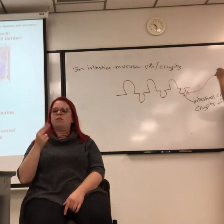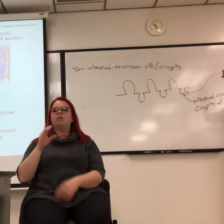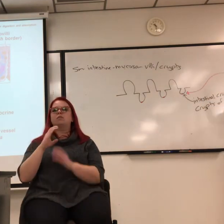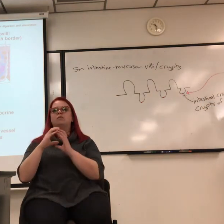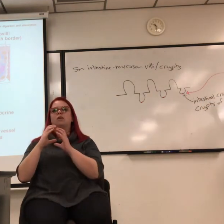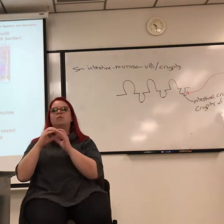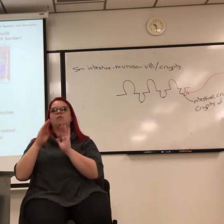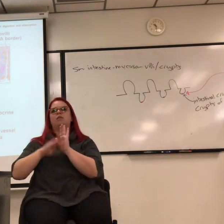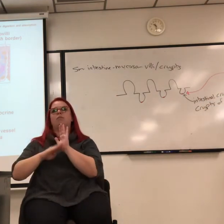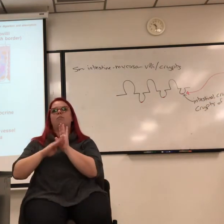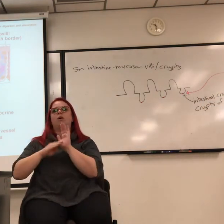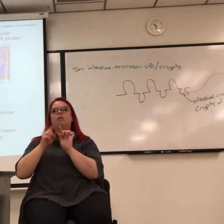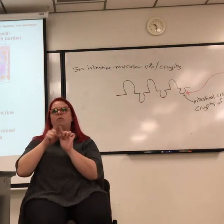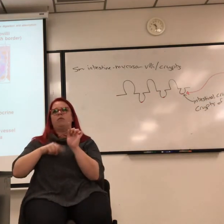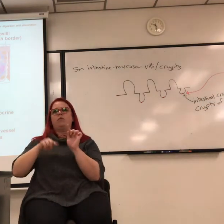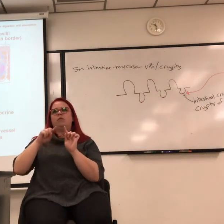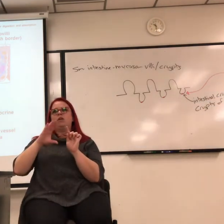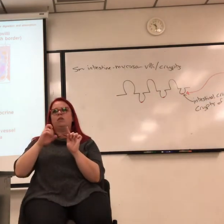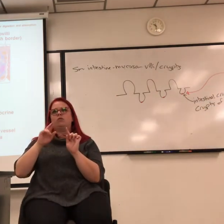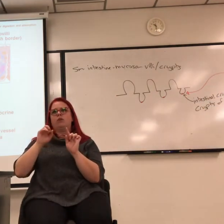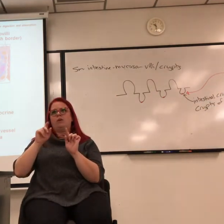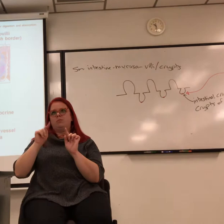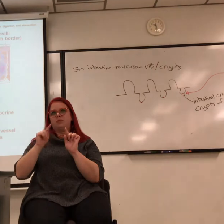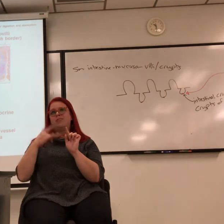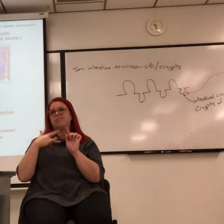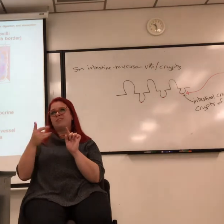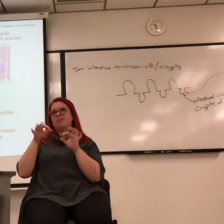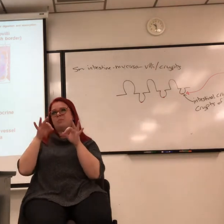And they usually stain red.